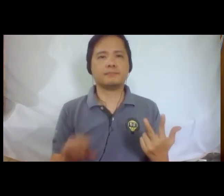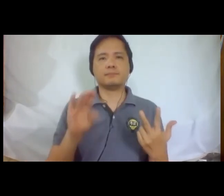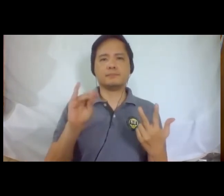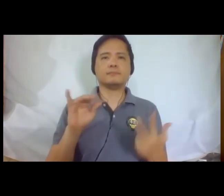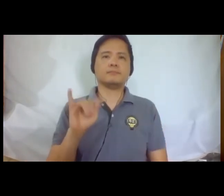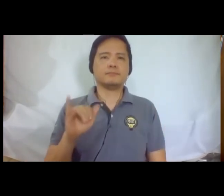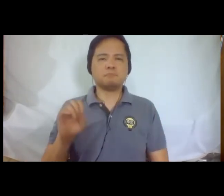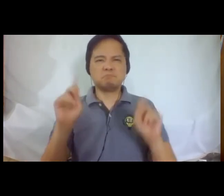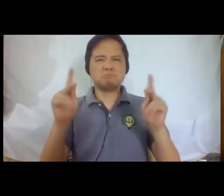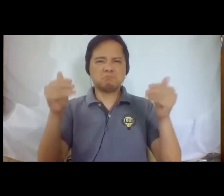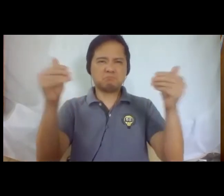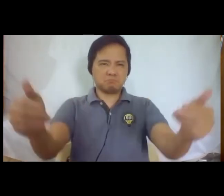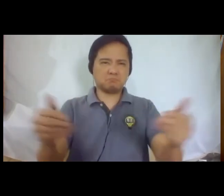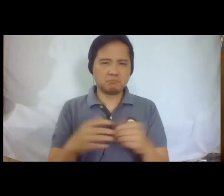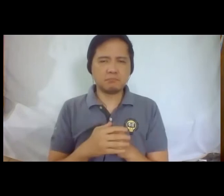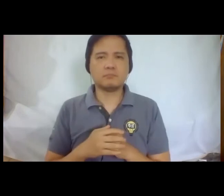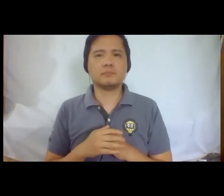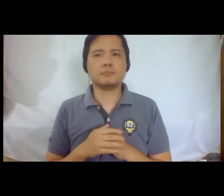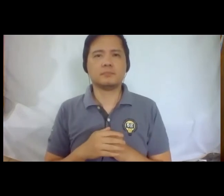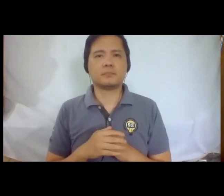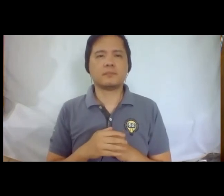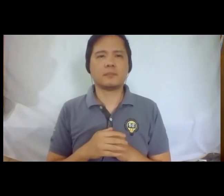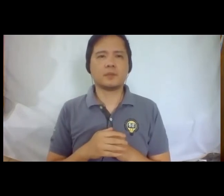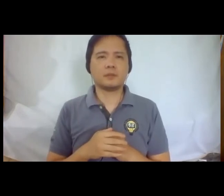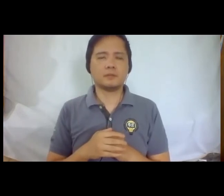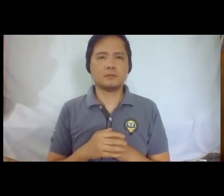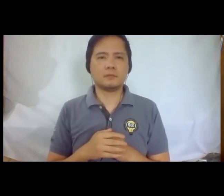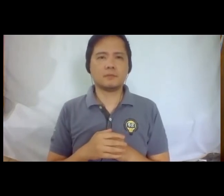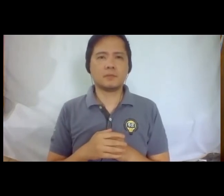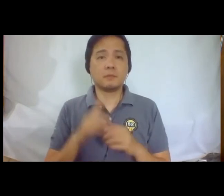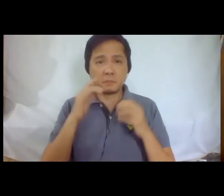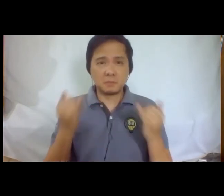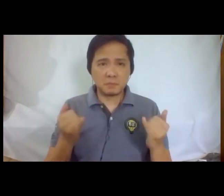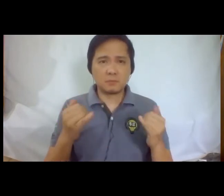Okay, we can go ahead and begin a little bit, just get you to talk a little bit about